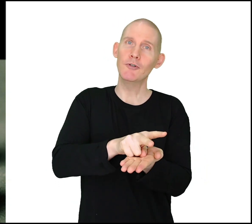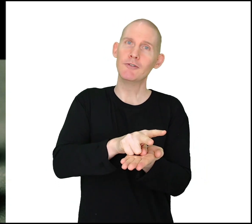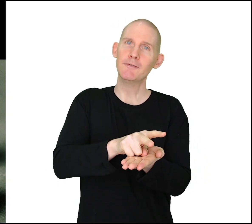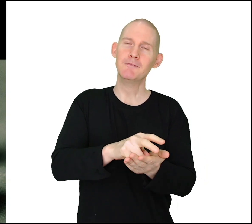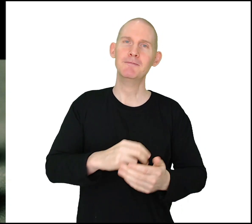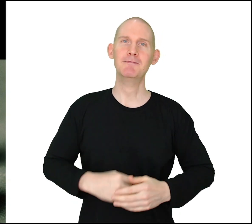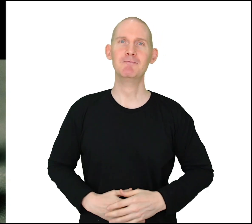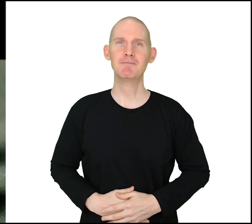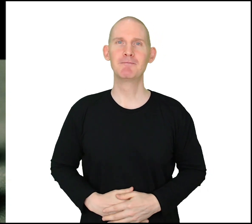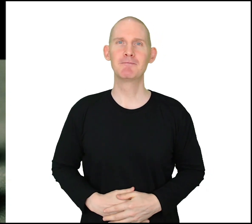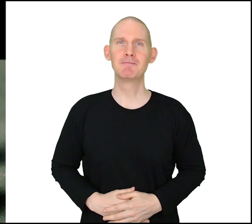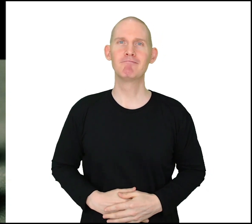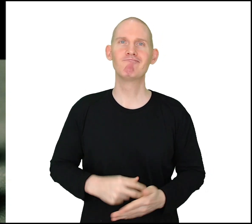Lose.